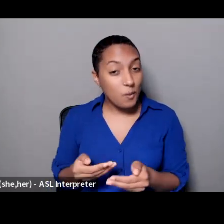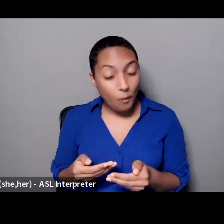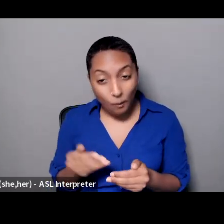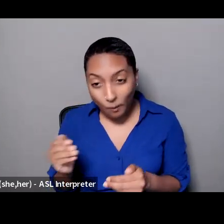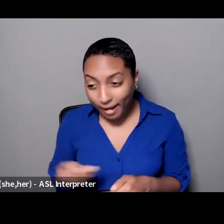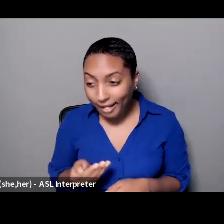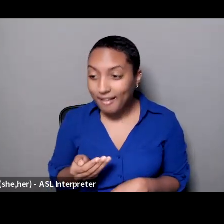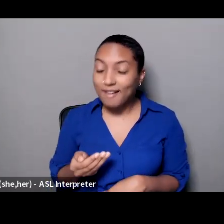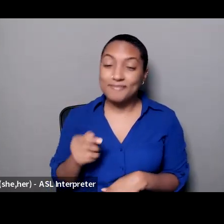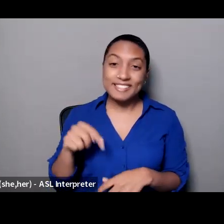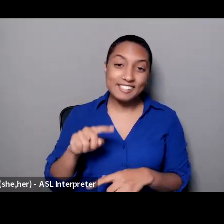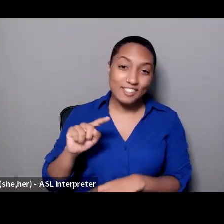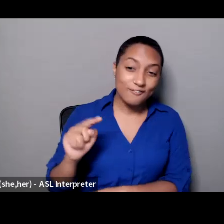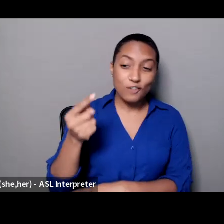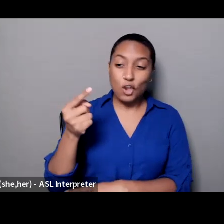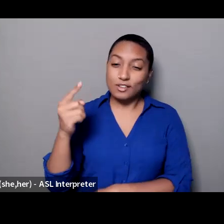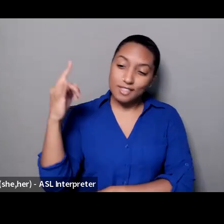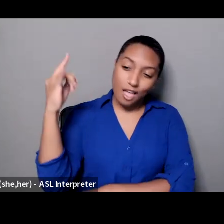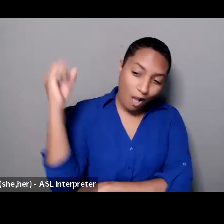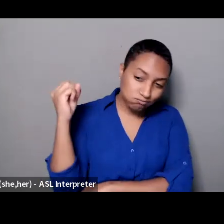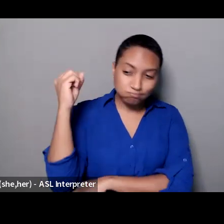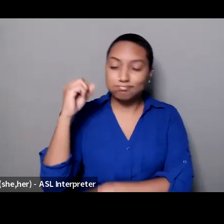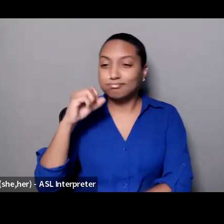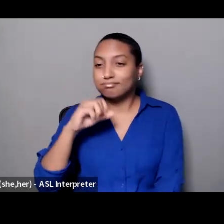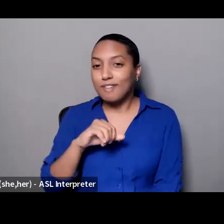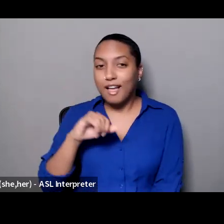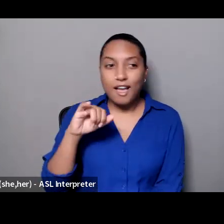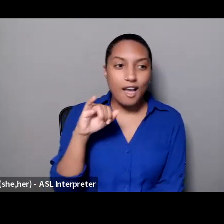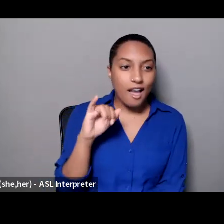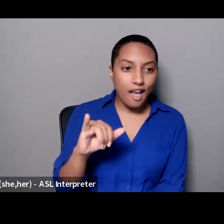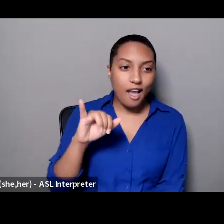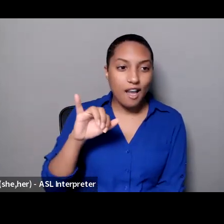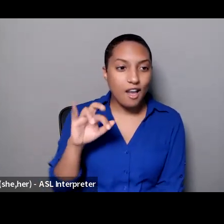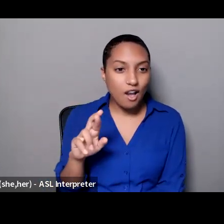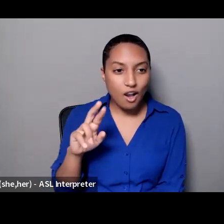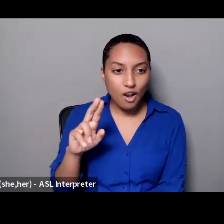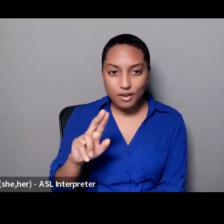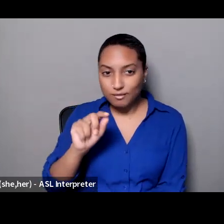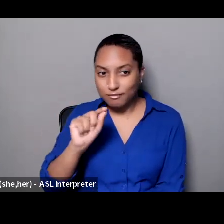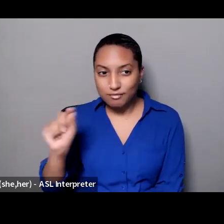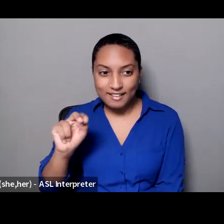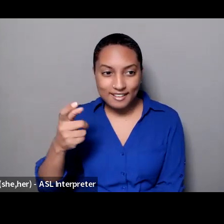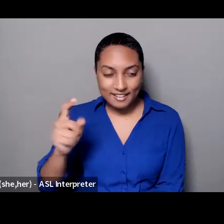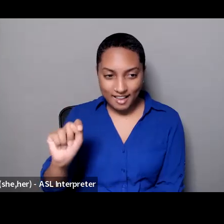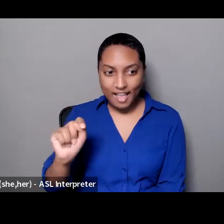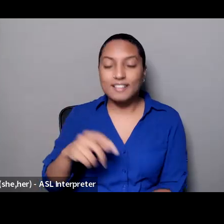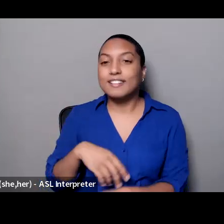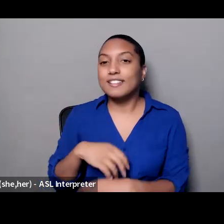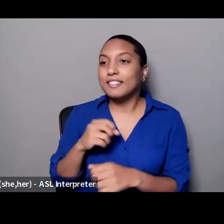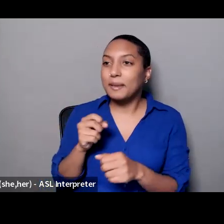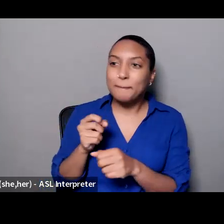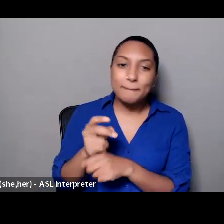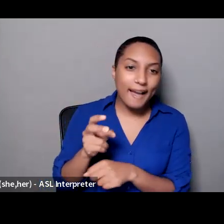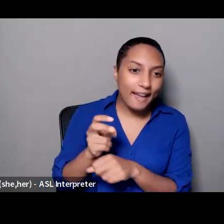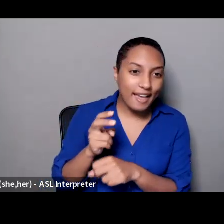the inaugural ILRU, ISLnet T&TA Center Biennial Institute on Independent